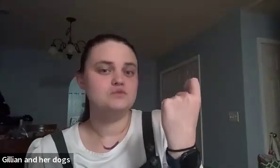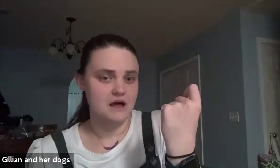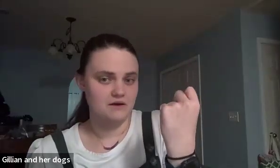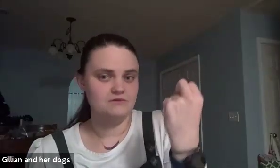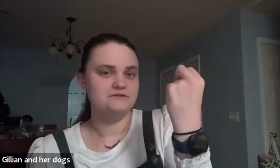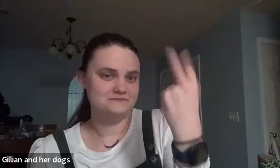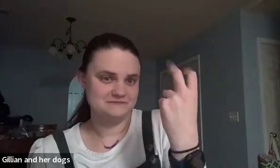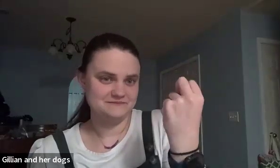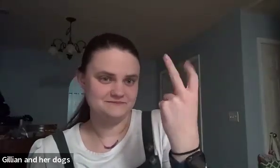12,